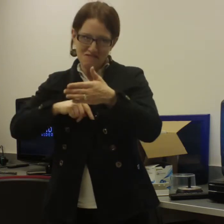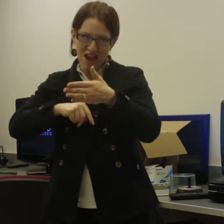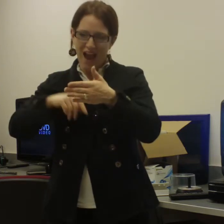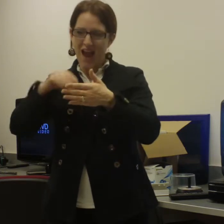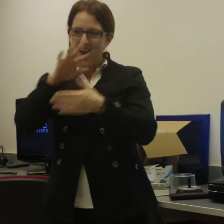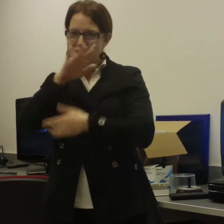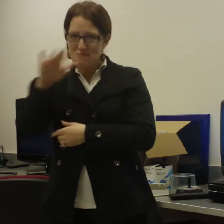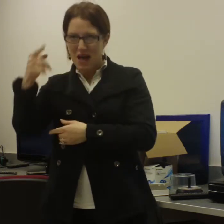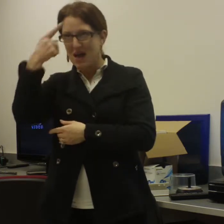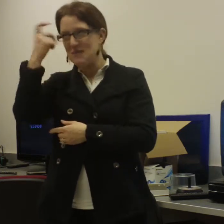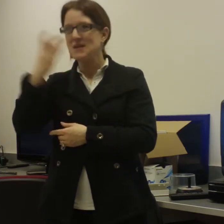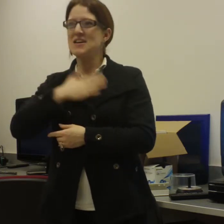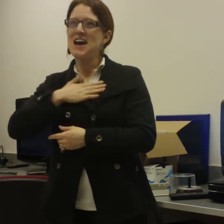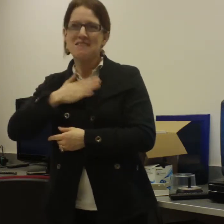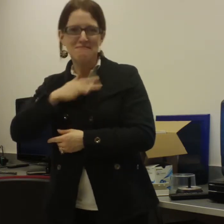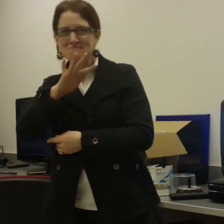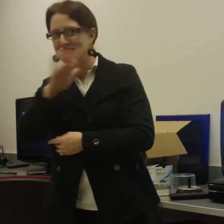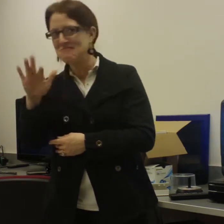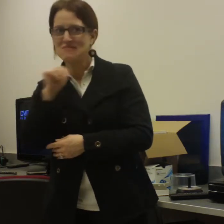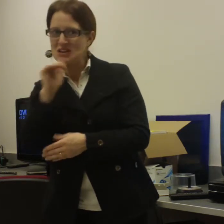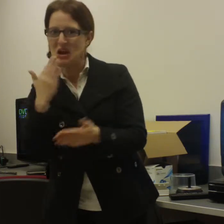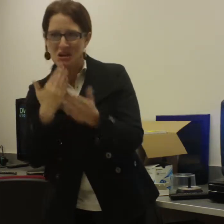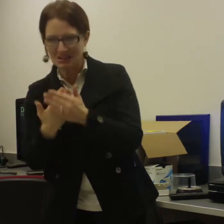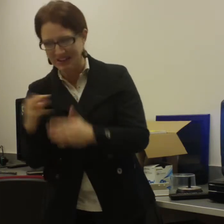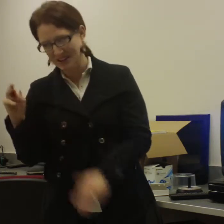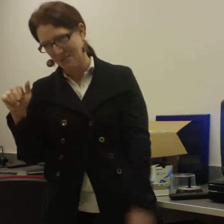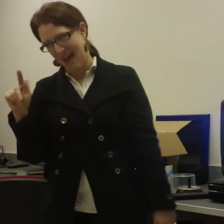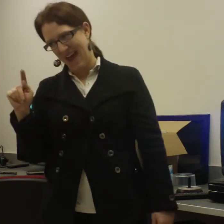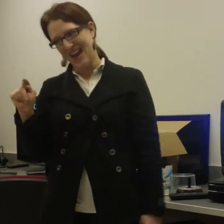know, is not the best. Not one T. Platelets.